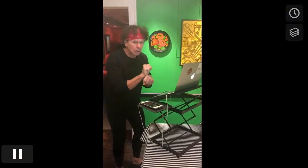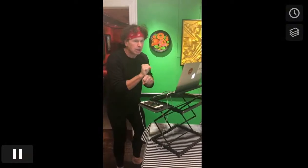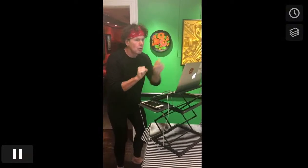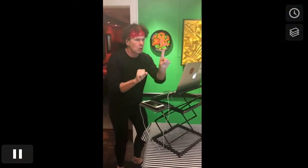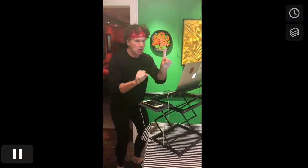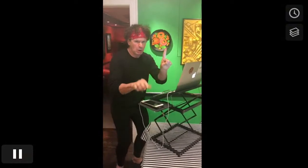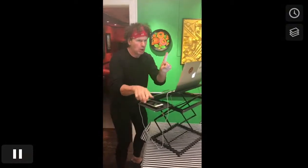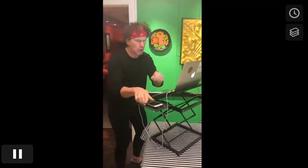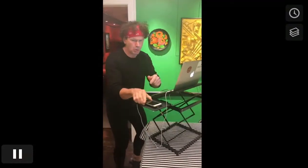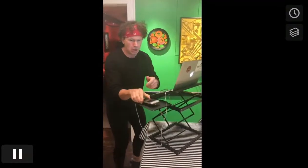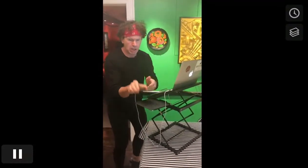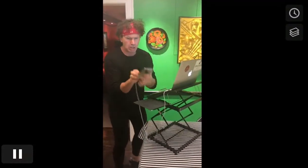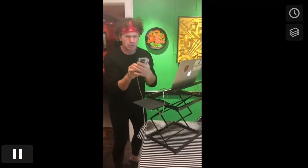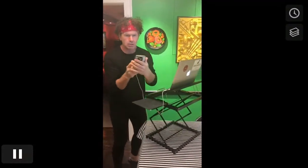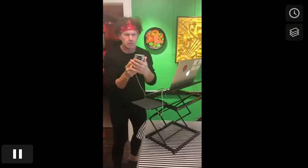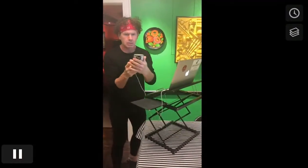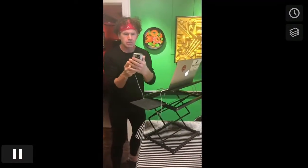Really? Oh, one moment.